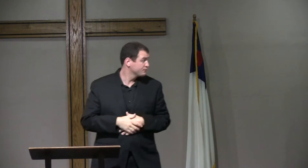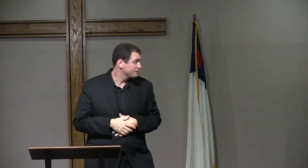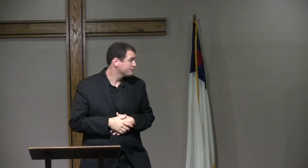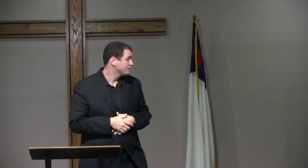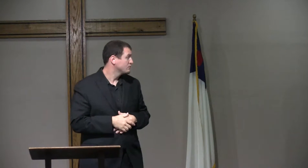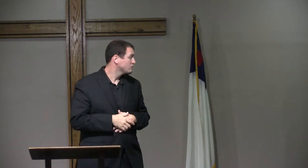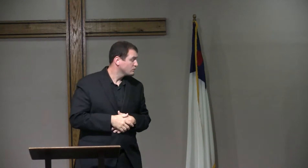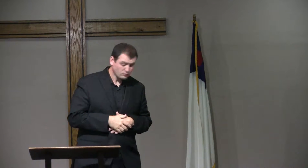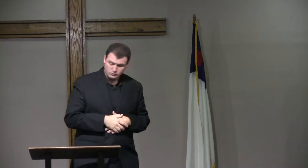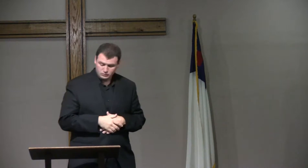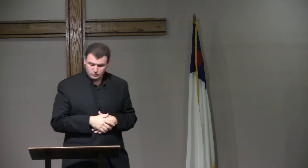behavior.